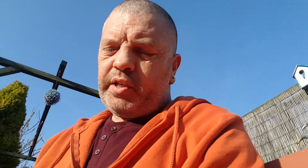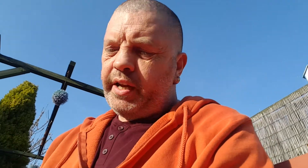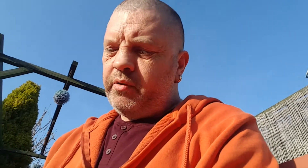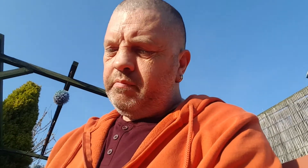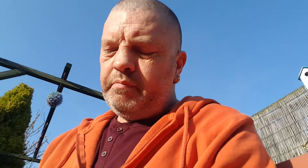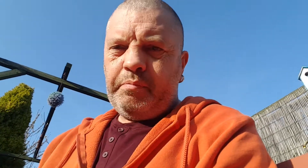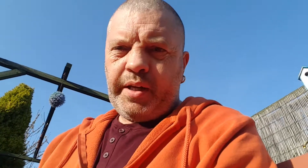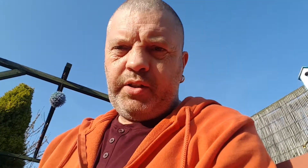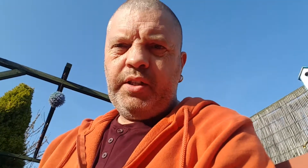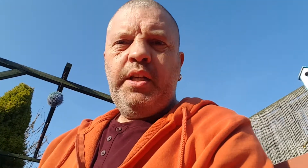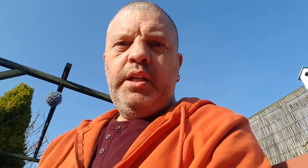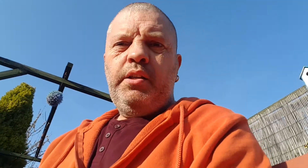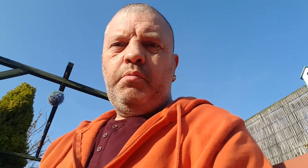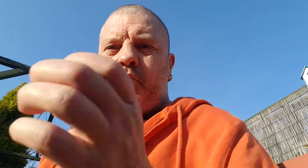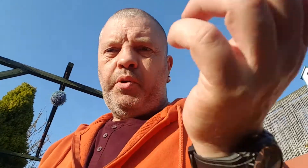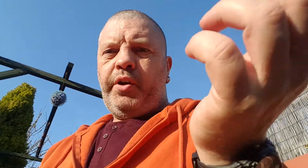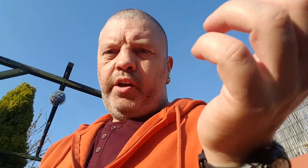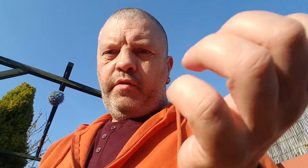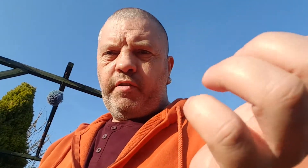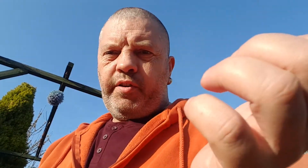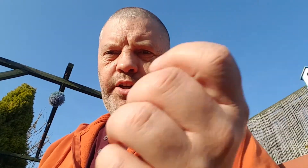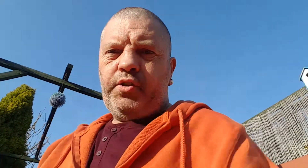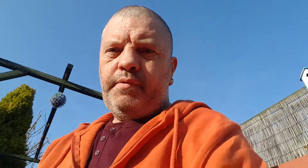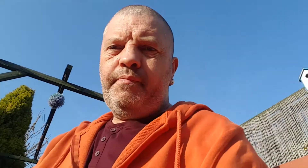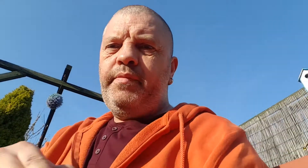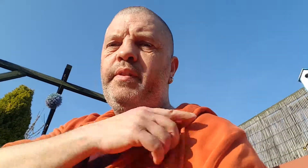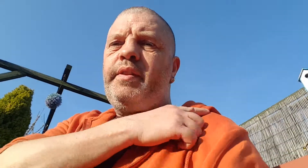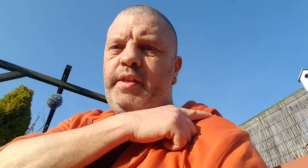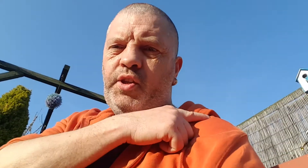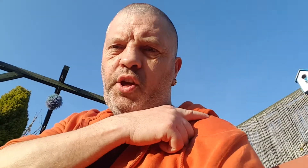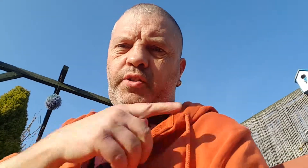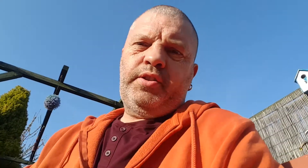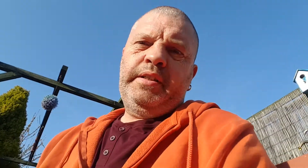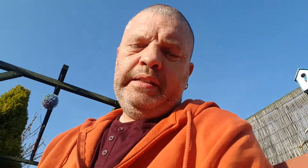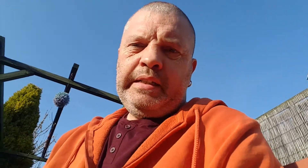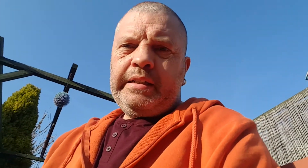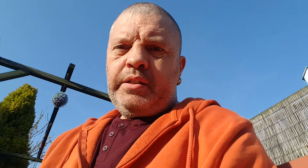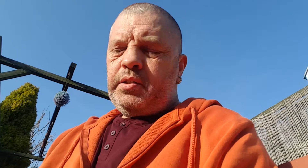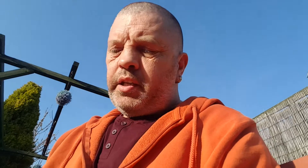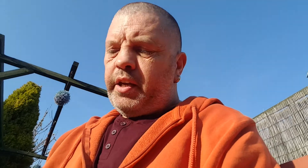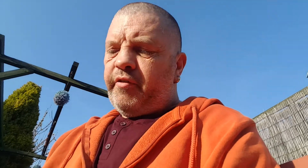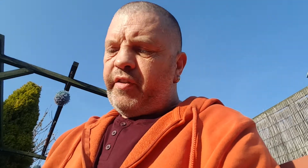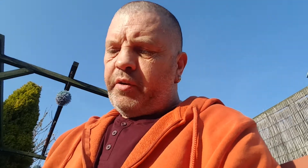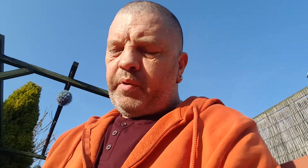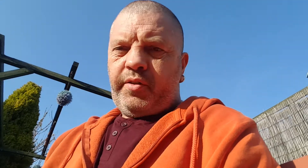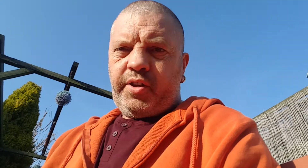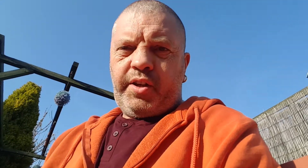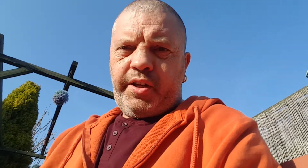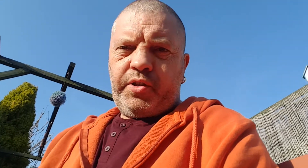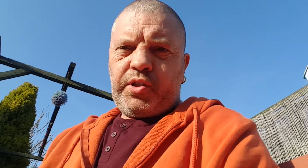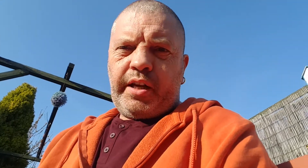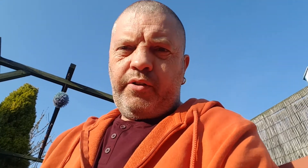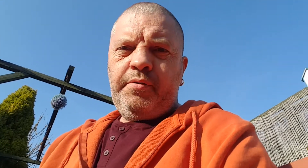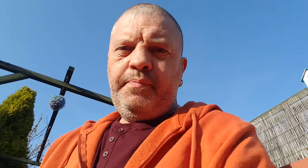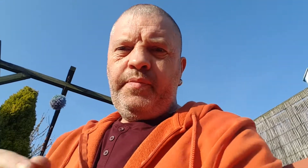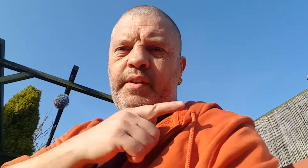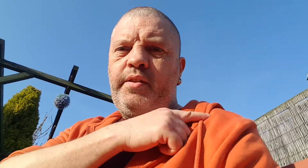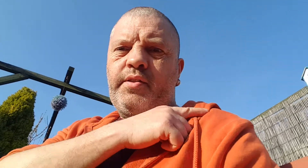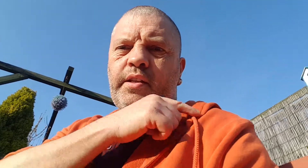scale bass. When I overreach, this hurts, and I've found with a 30-inch scale this doesn't